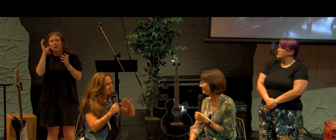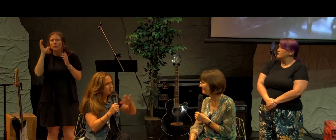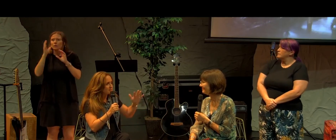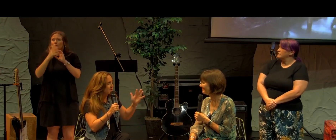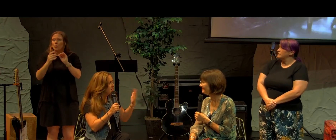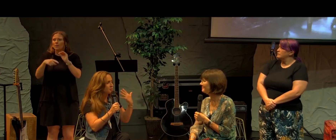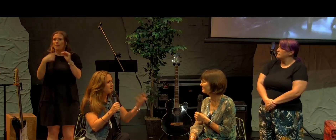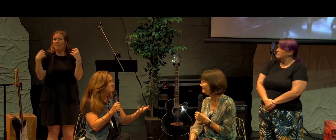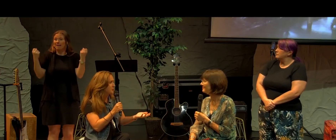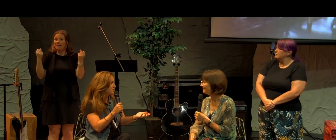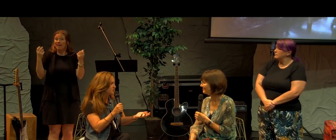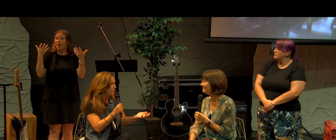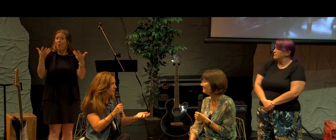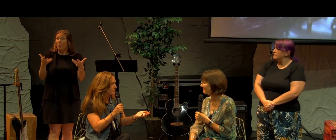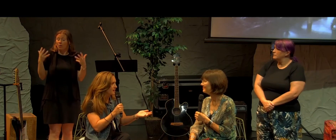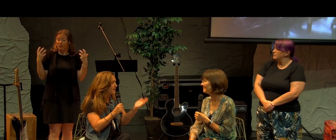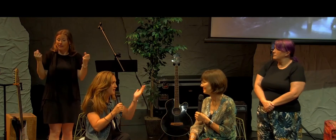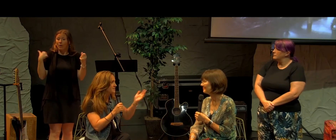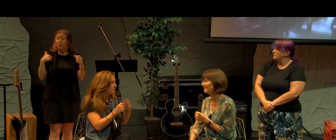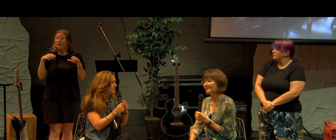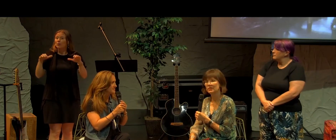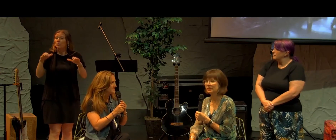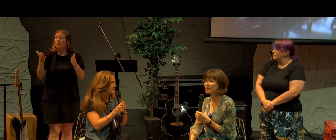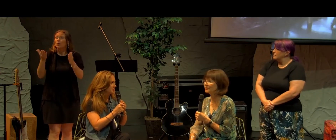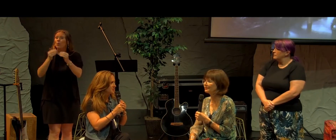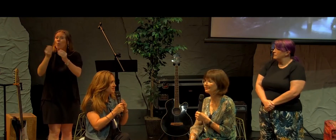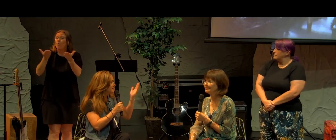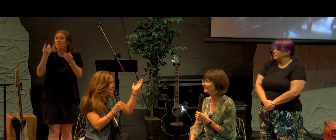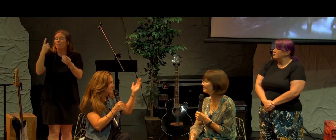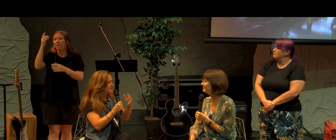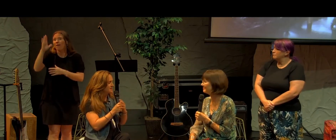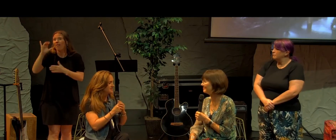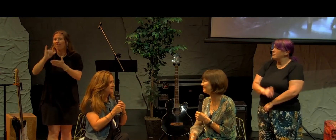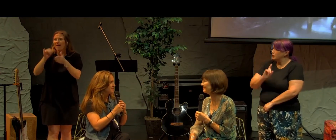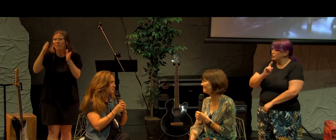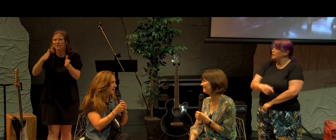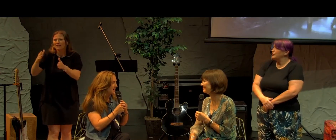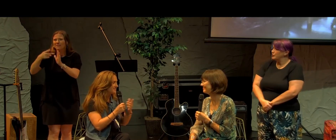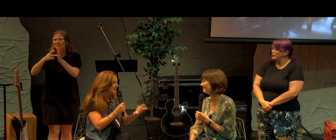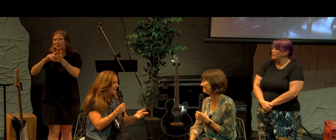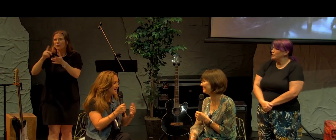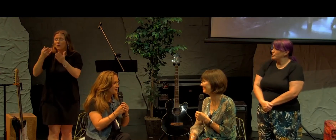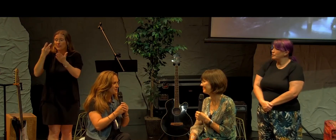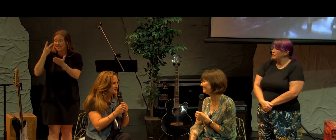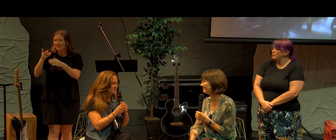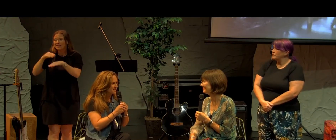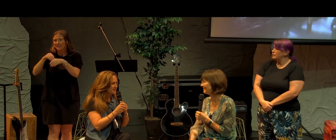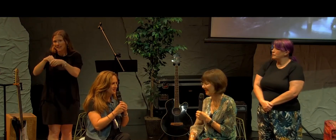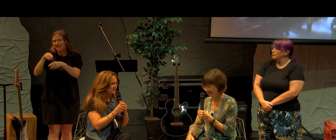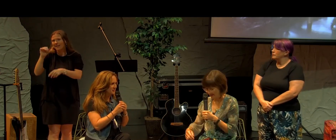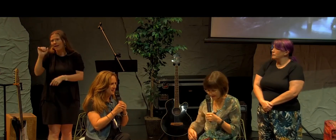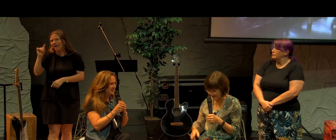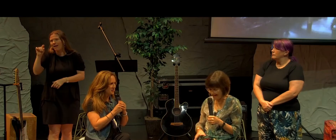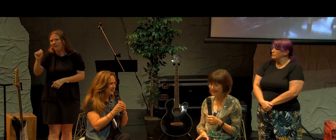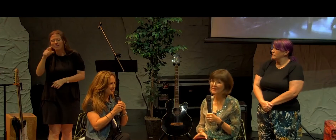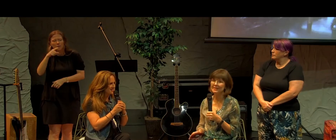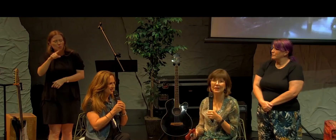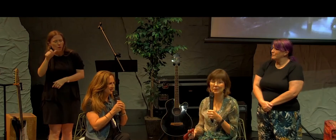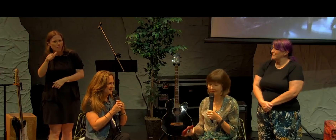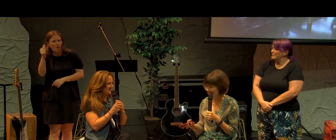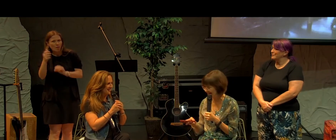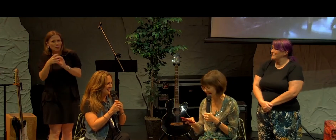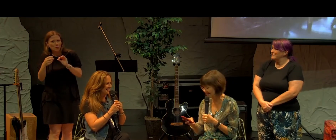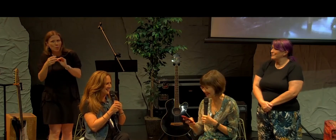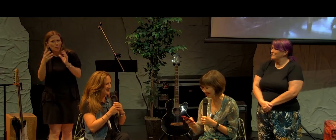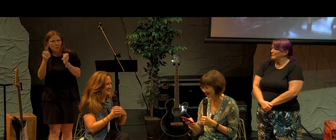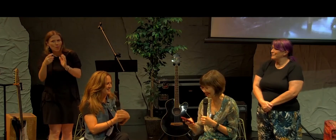Because once we're healed, we can do so much more for God. And that was always his intention, true. As we see through Acts. I know there was a particular story you wanted to close with.